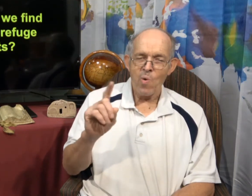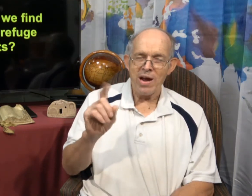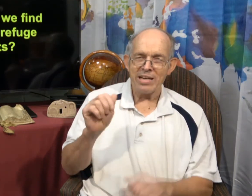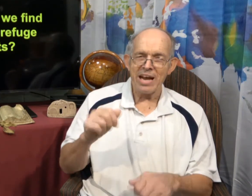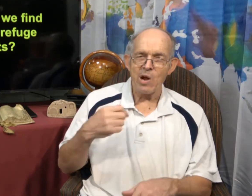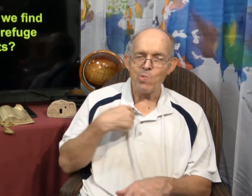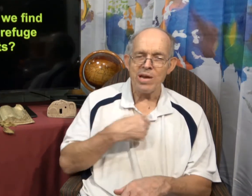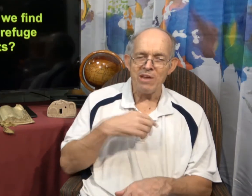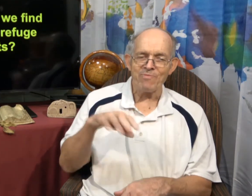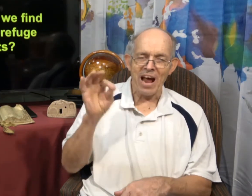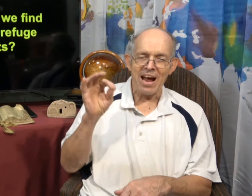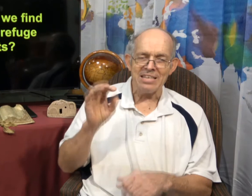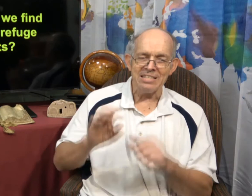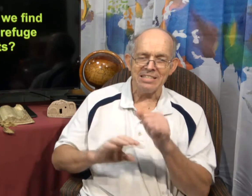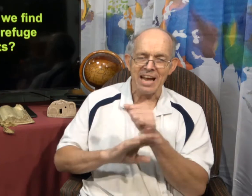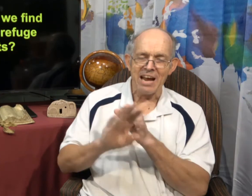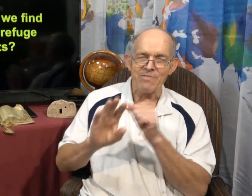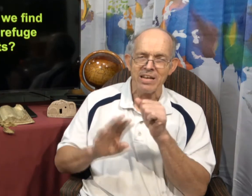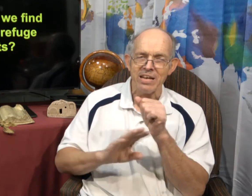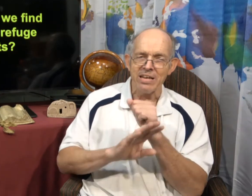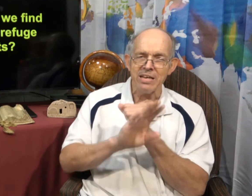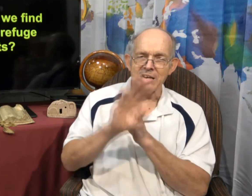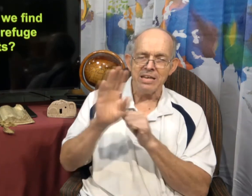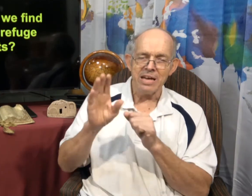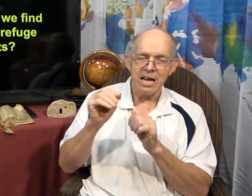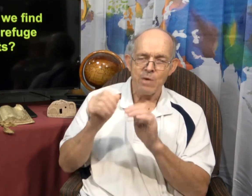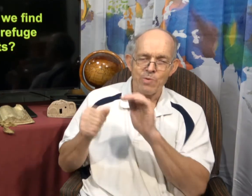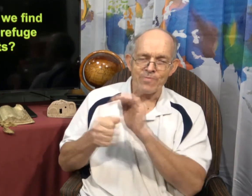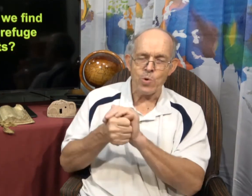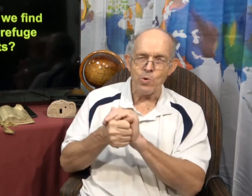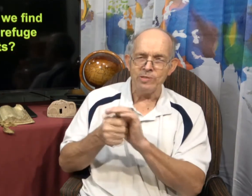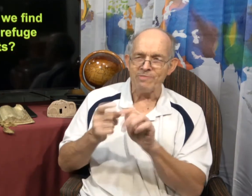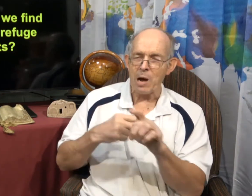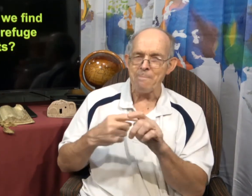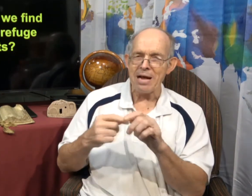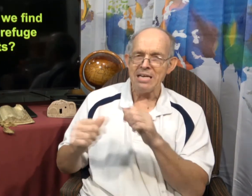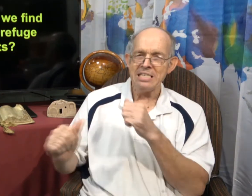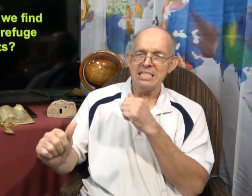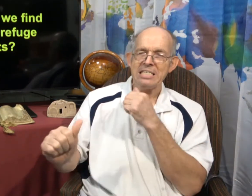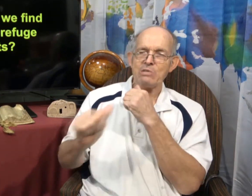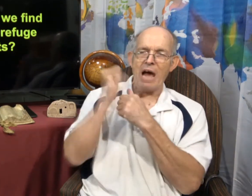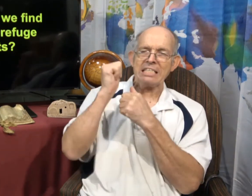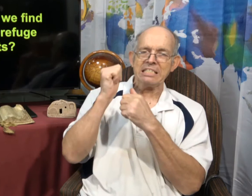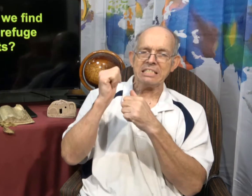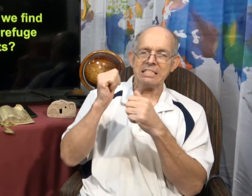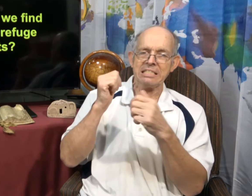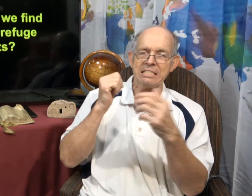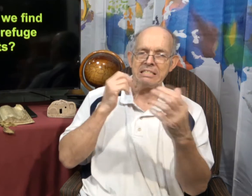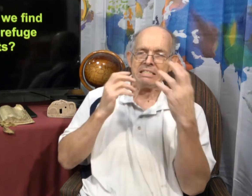Where can we find safety and refuge from that?